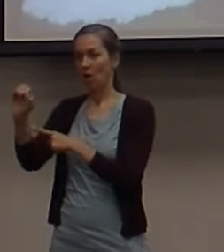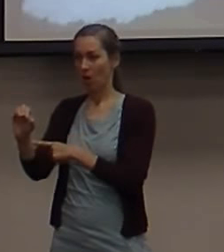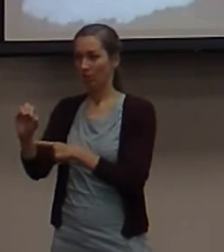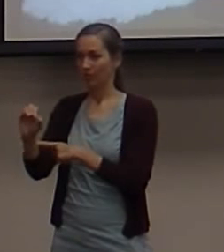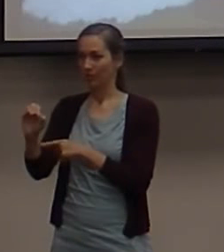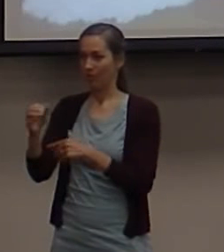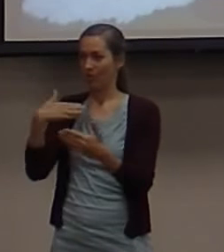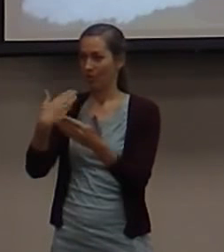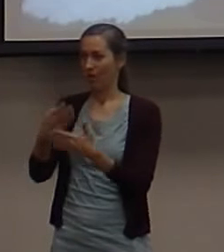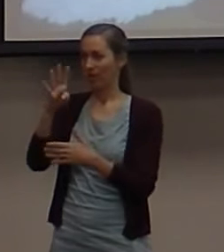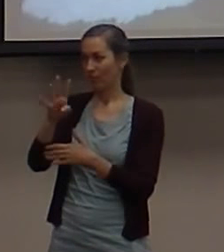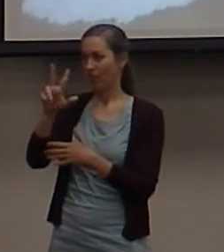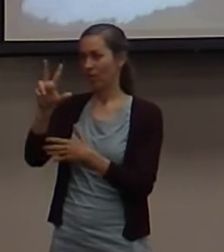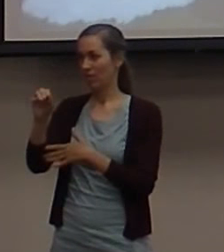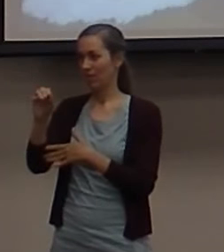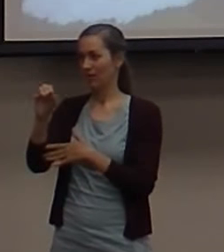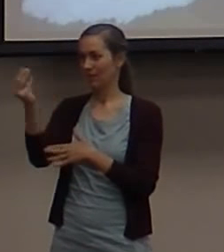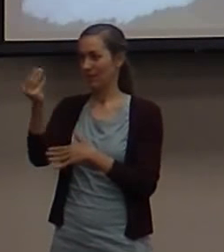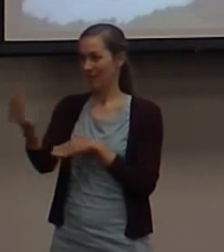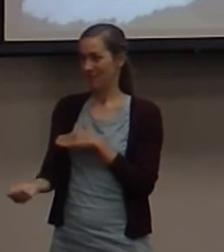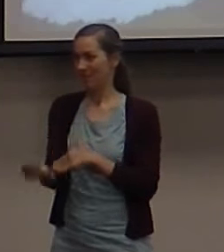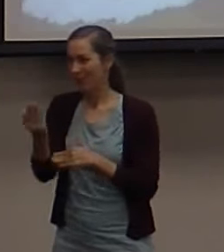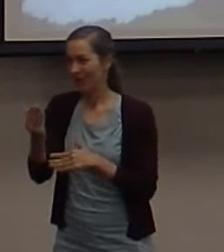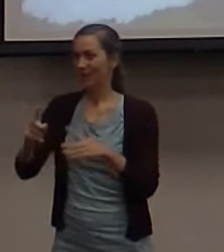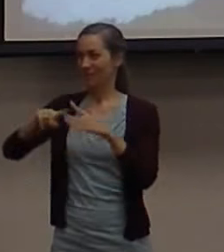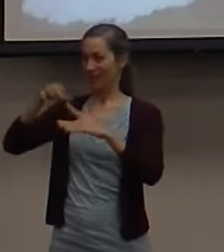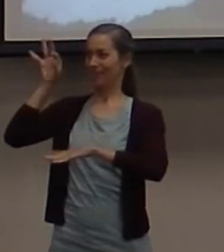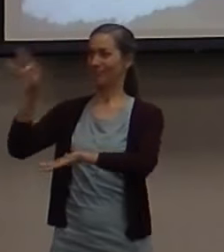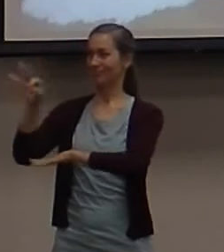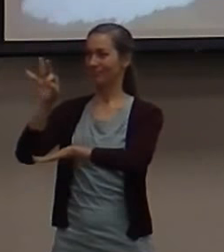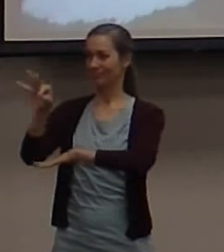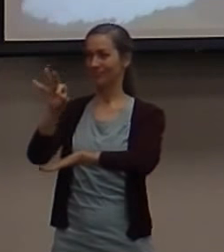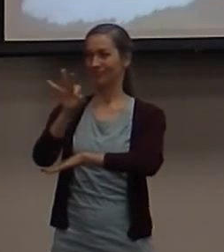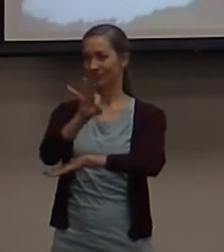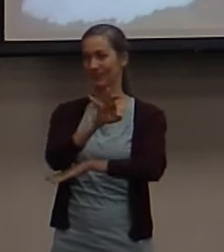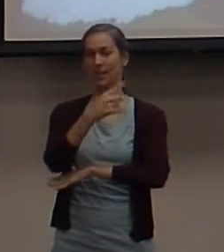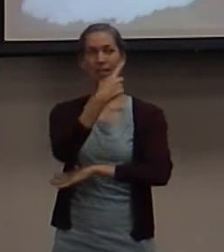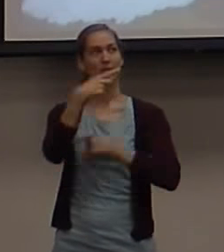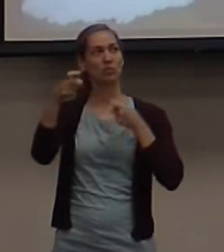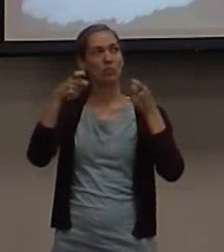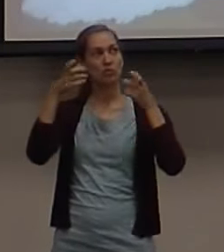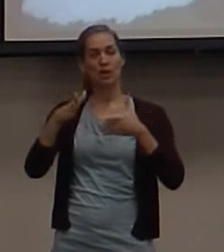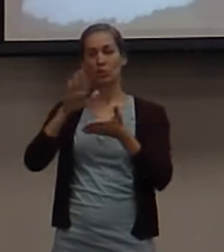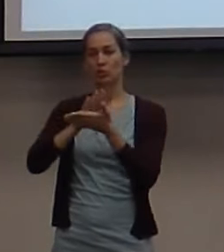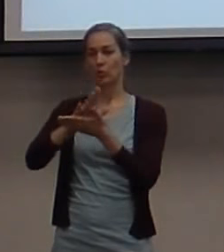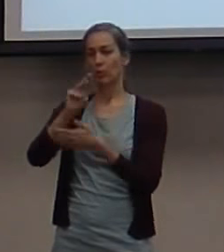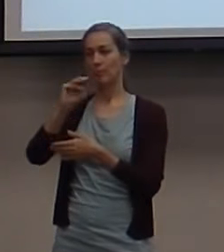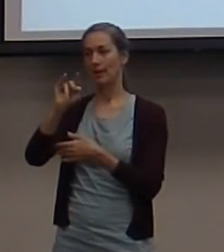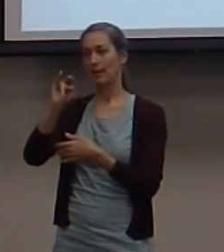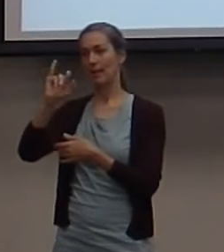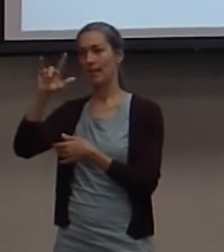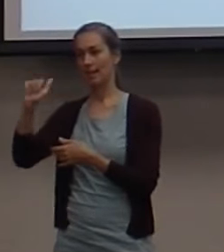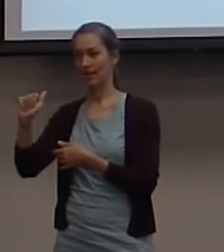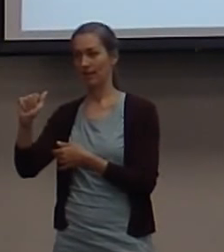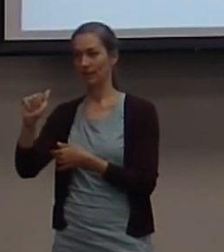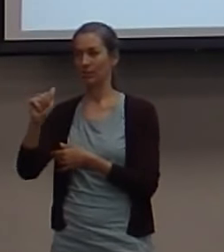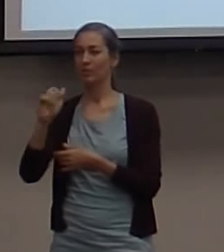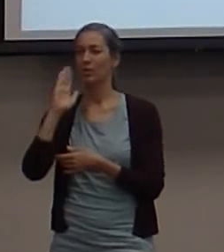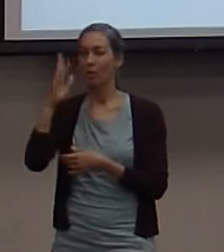Monday morning and get started. This is the director of the school in Manila. Now, behind me, we'll just